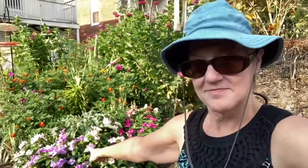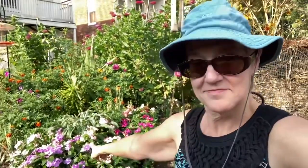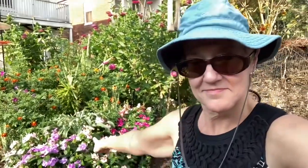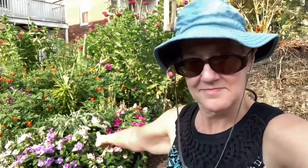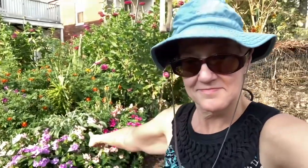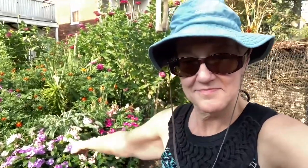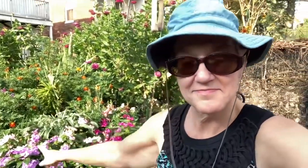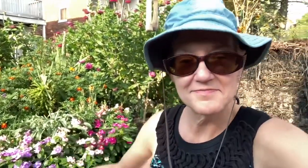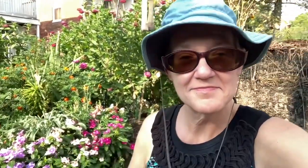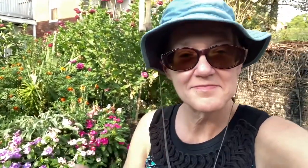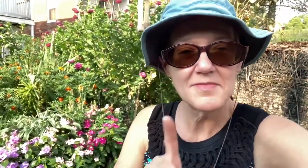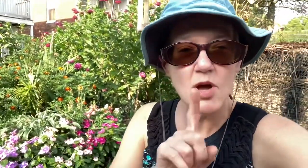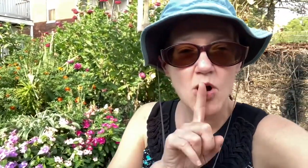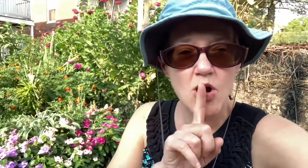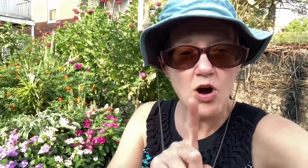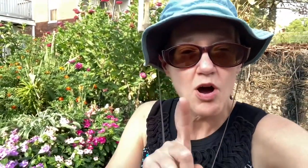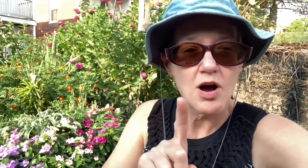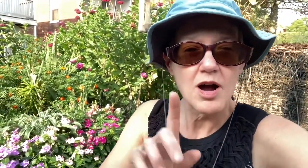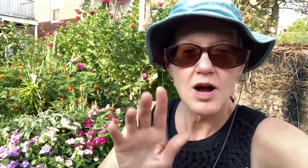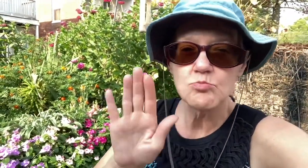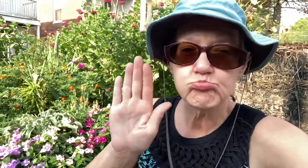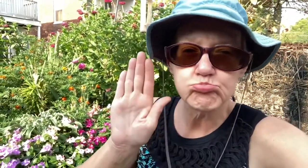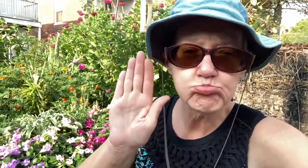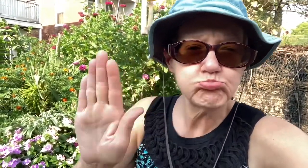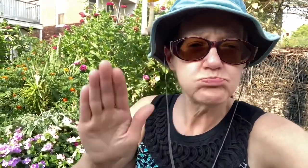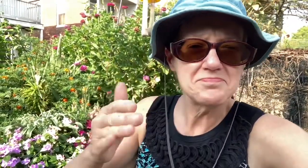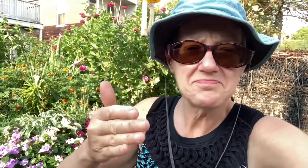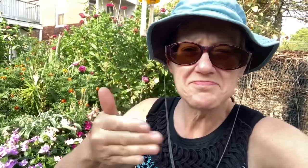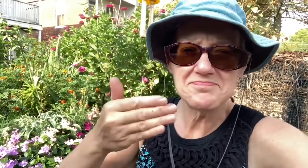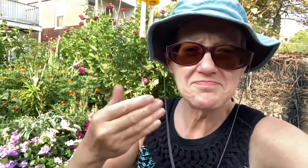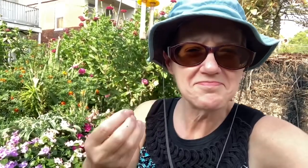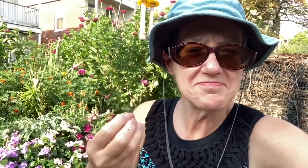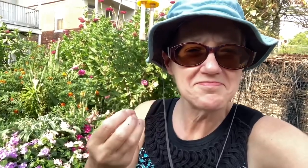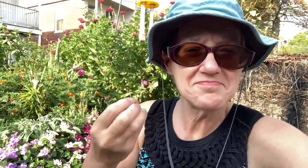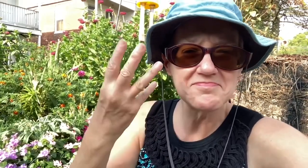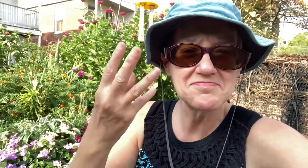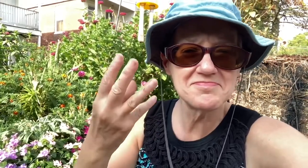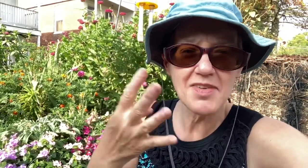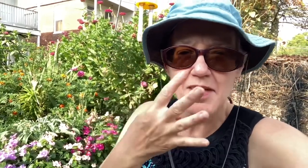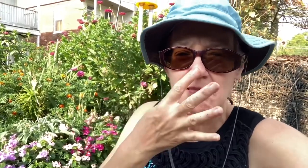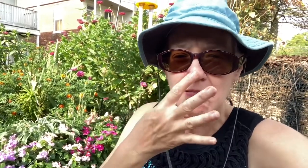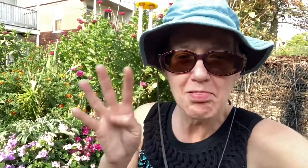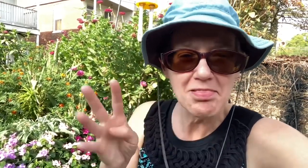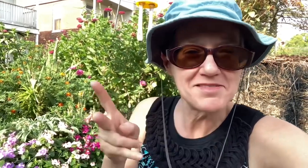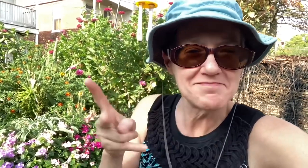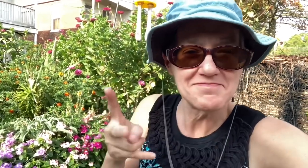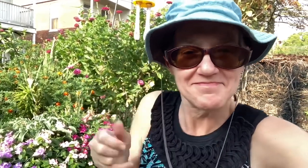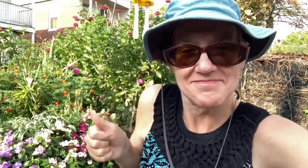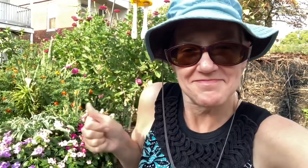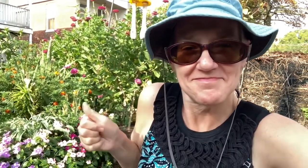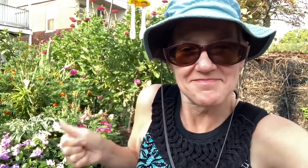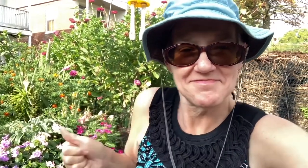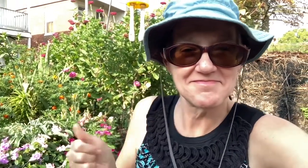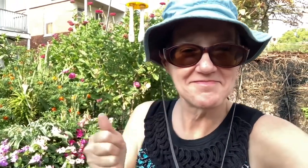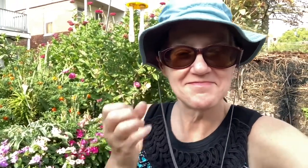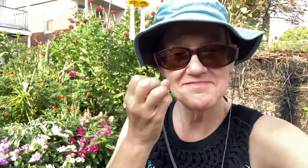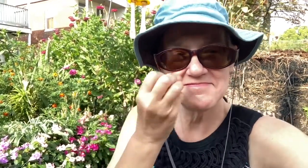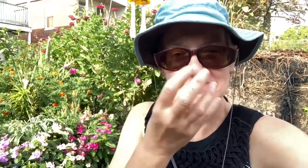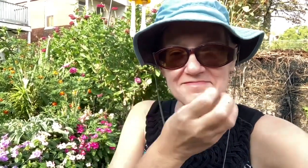These flowers are amazing. They're easy to grow and you don't have to take care of them. They take care